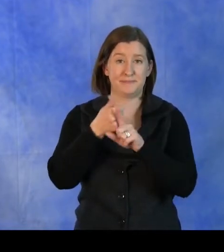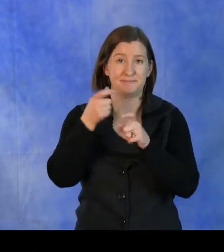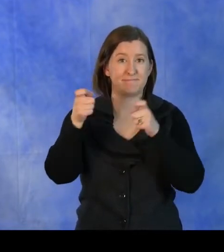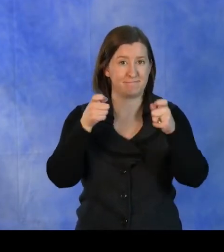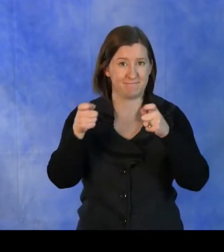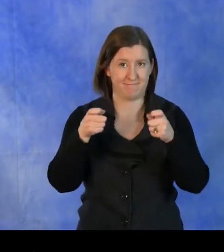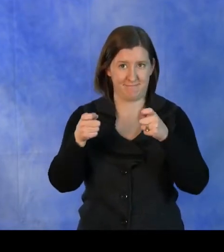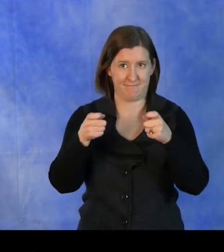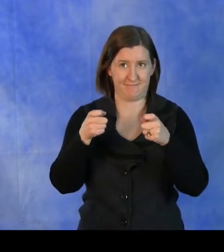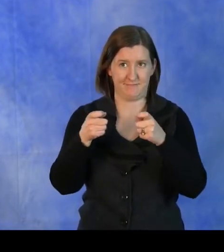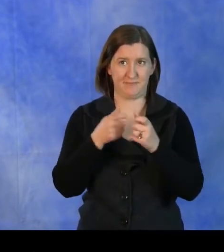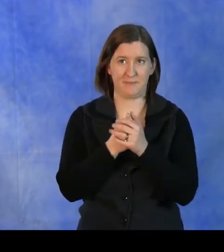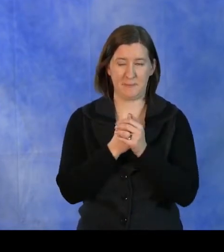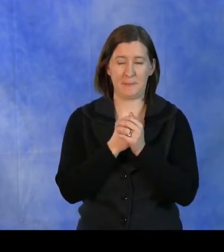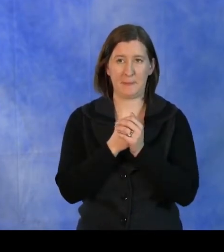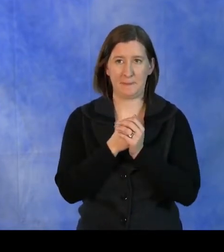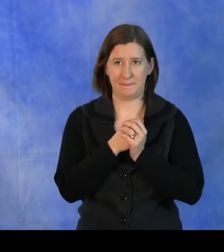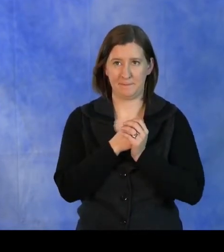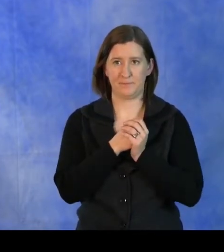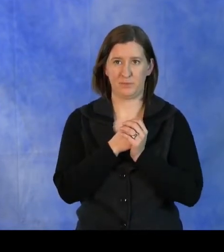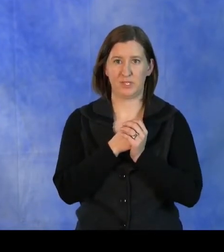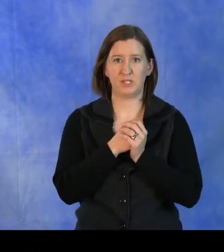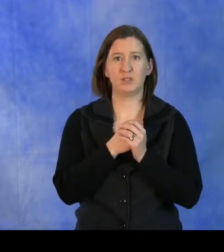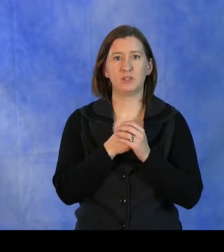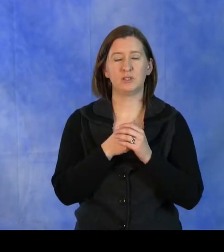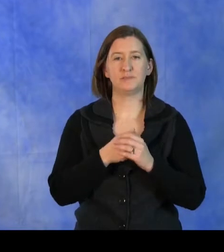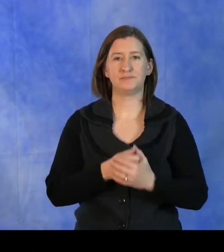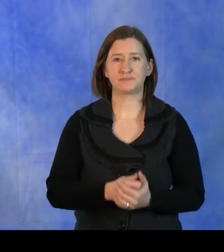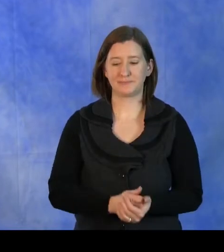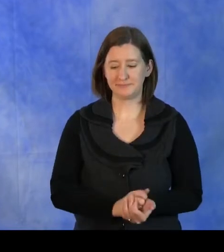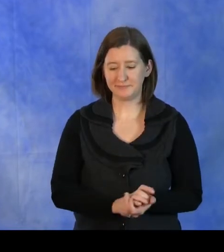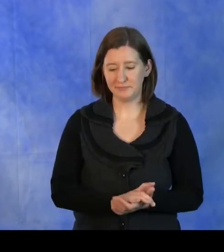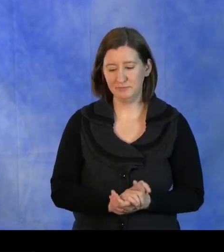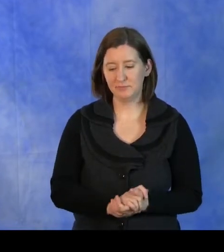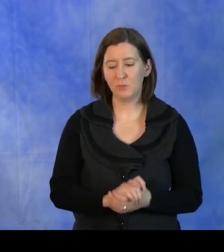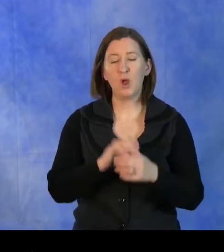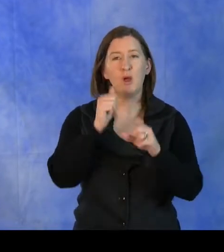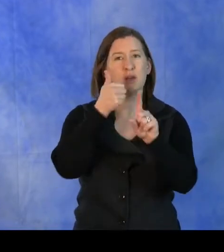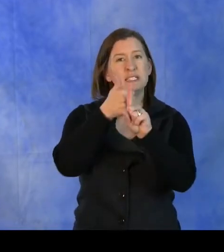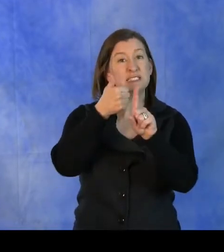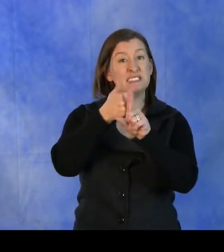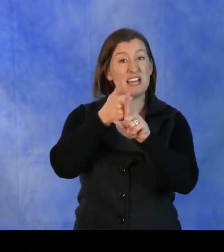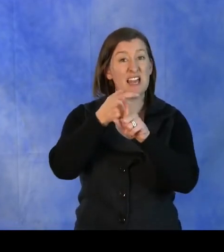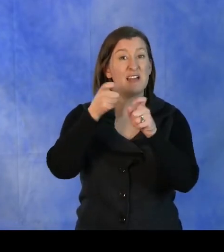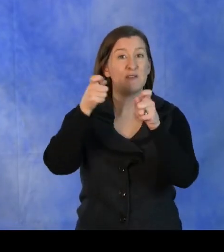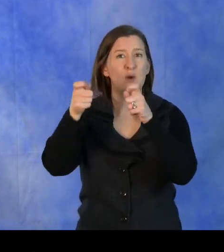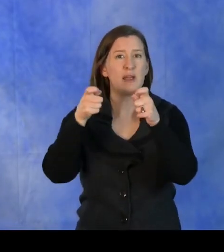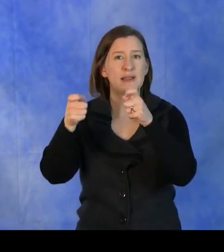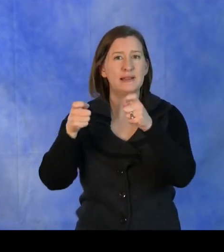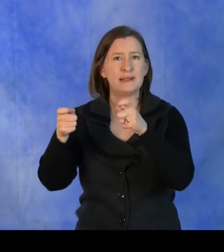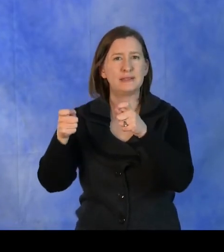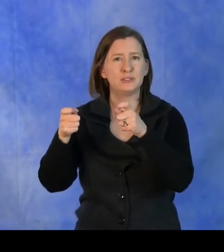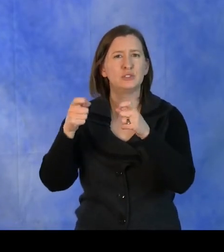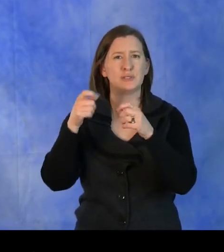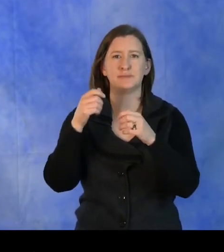And now I'll talk about self-regulation and why I put that question mark.